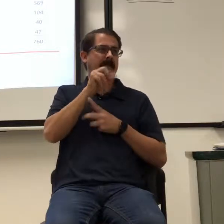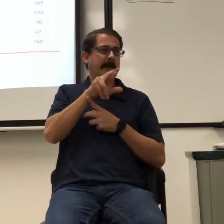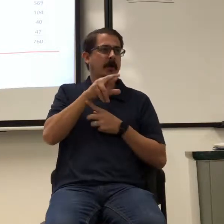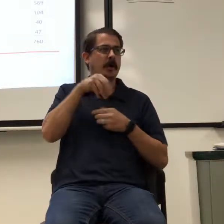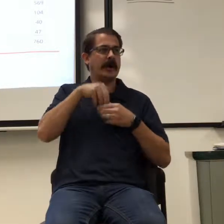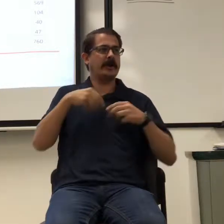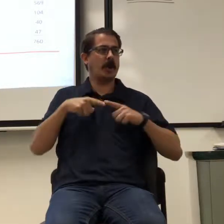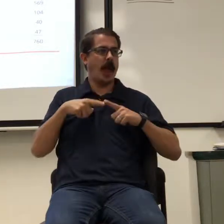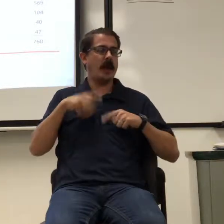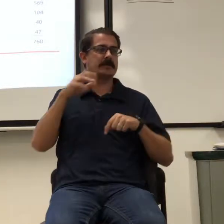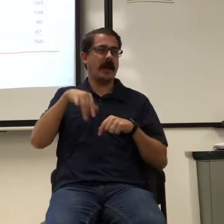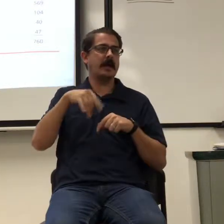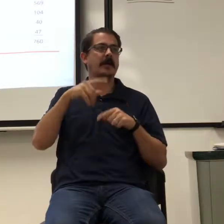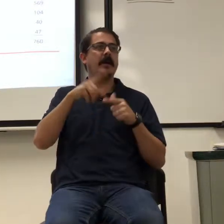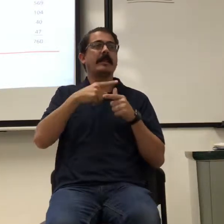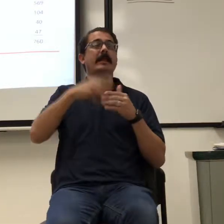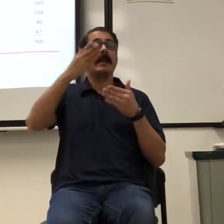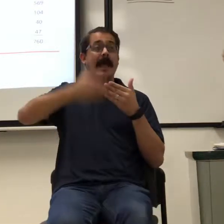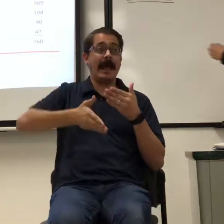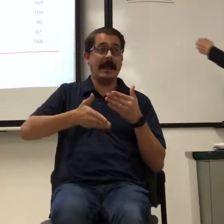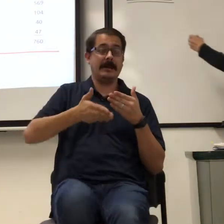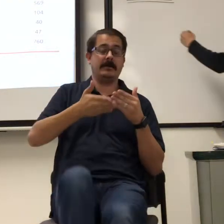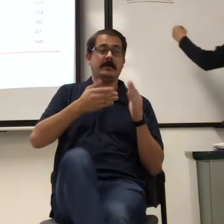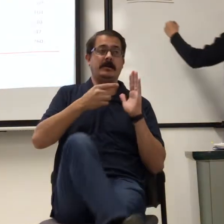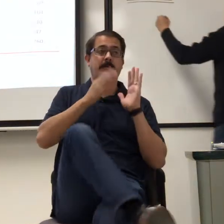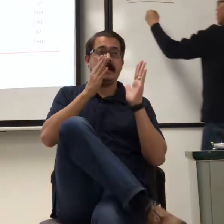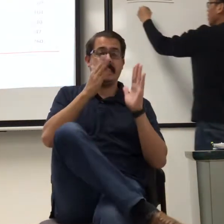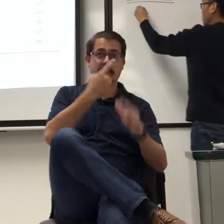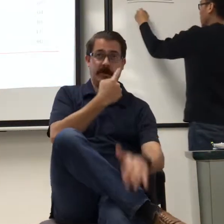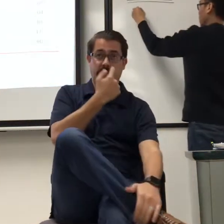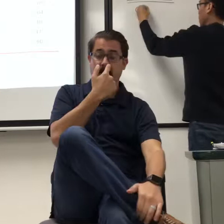things. Well, in the end, pay attention.